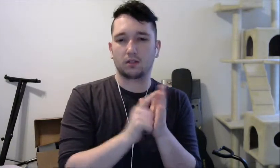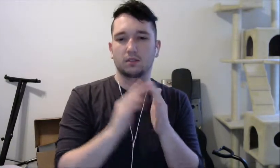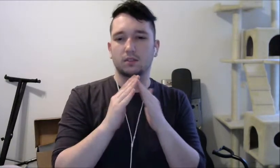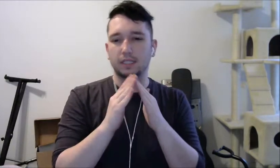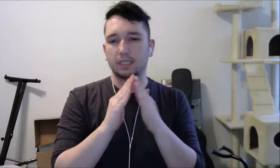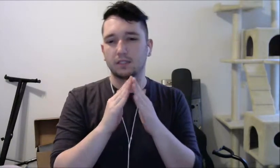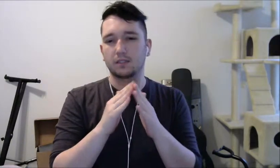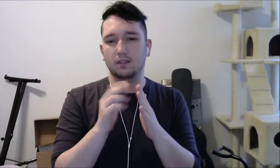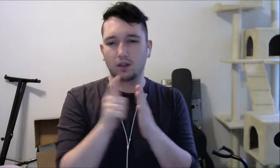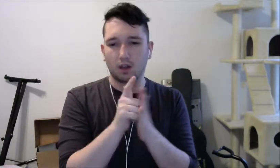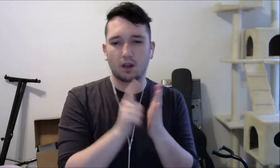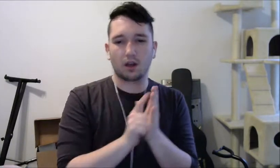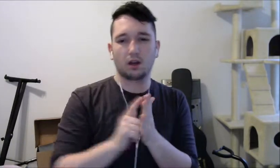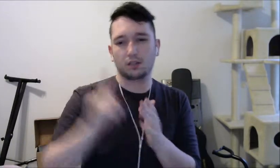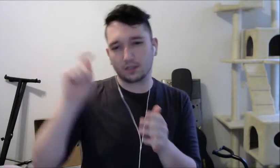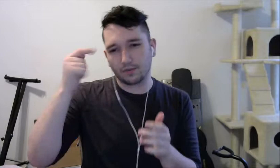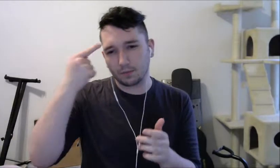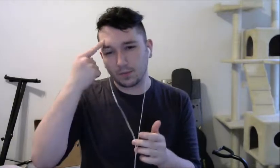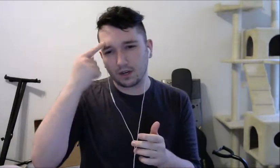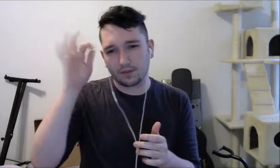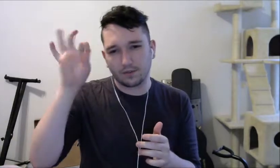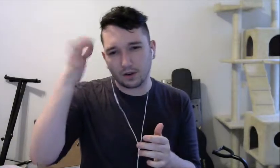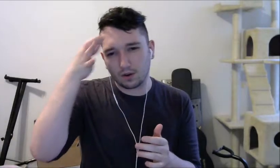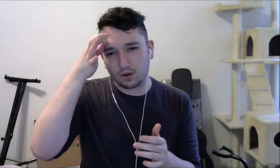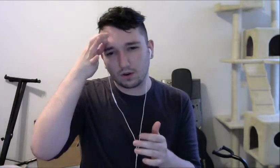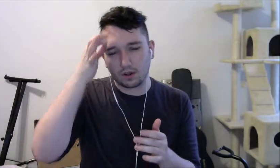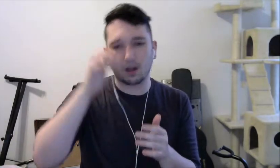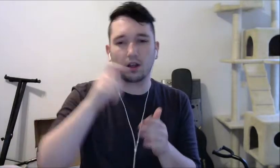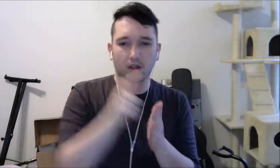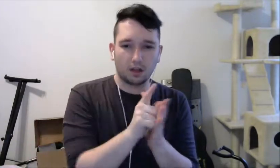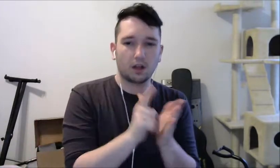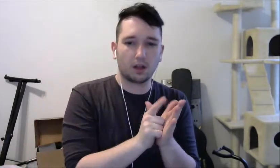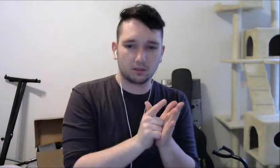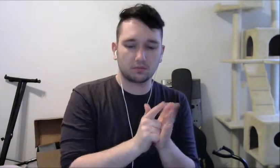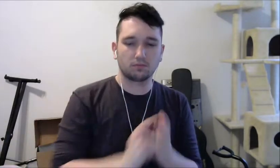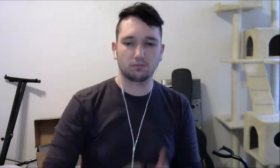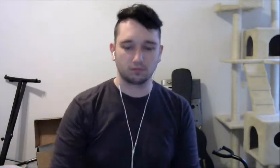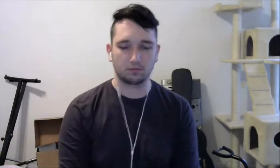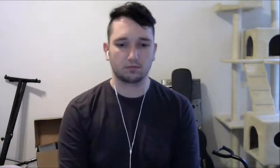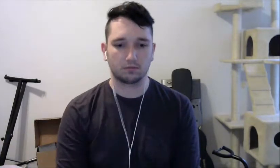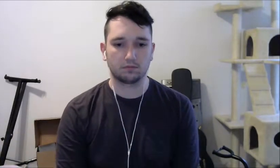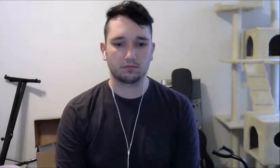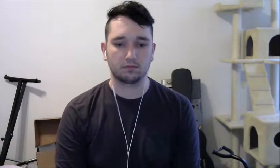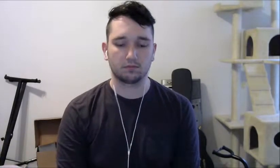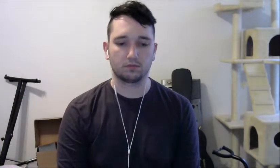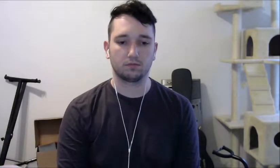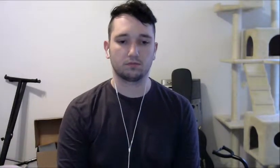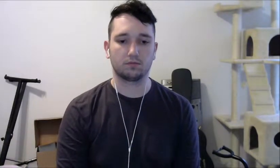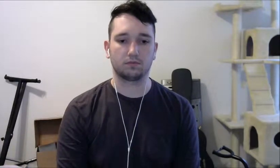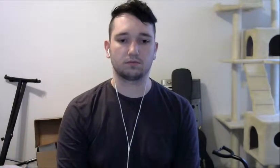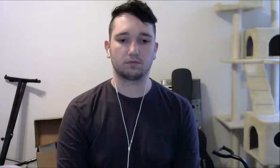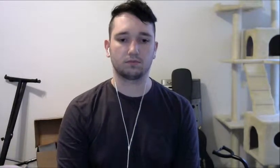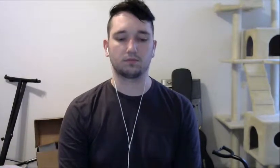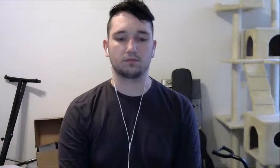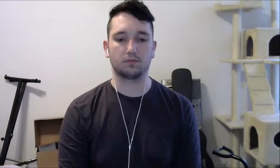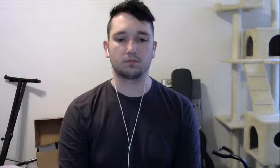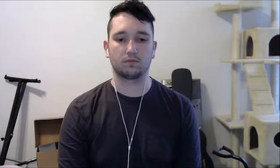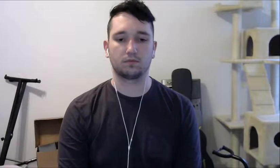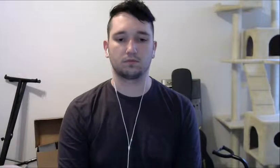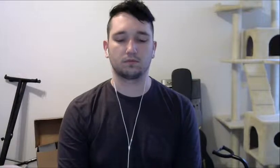A first program was the Federal Highway Act. The Federal Highway Act put a tax